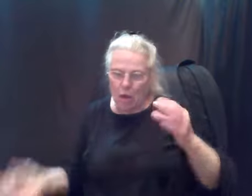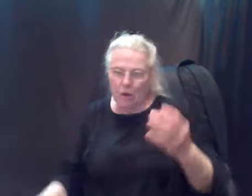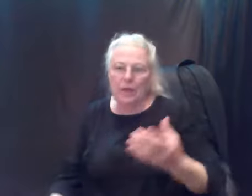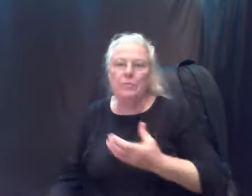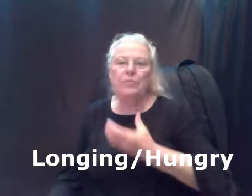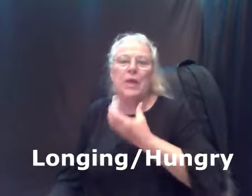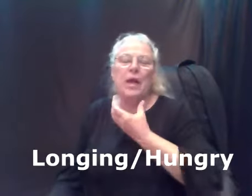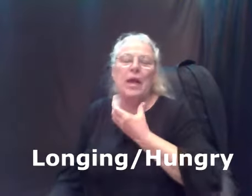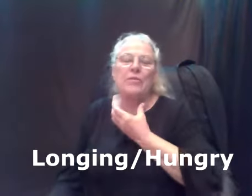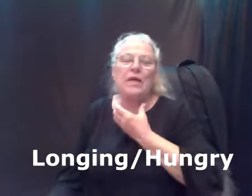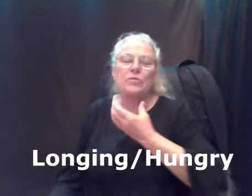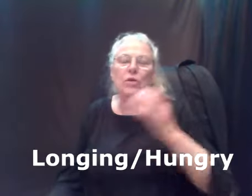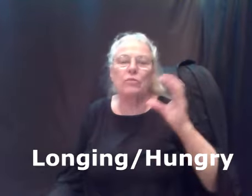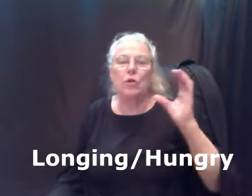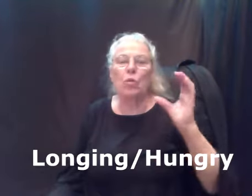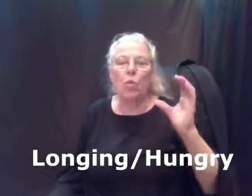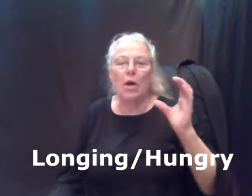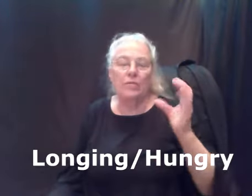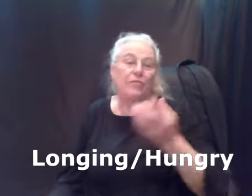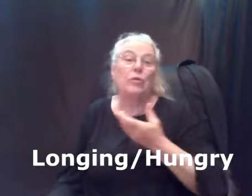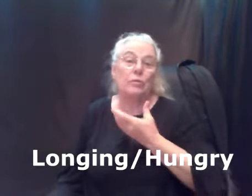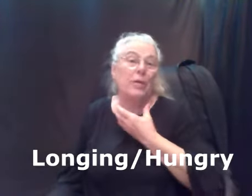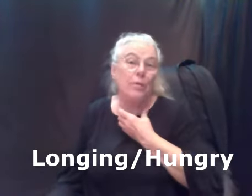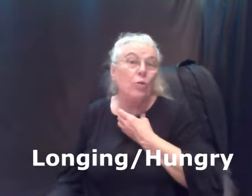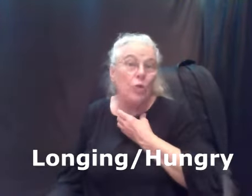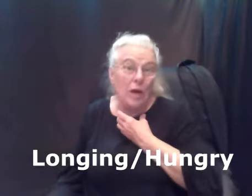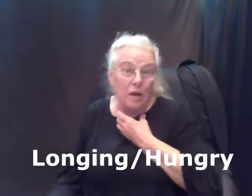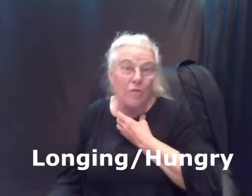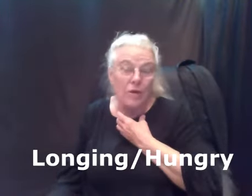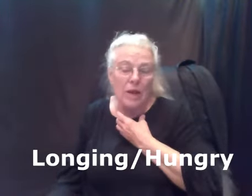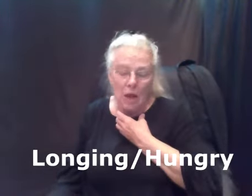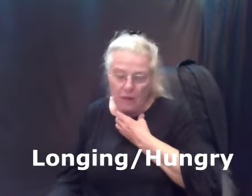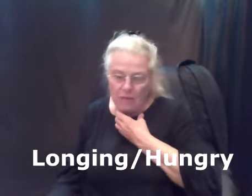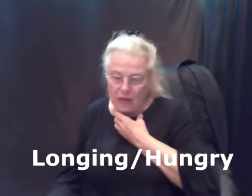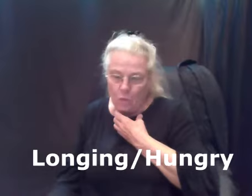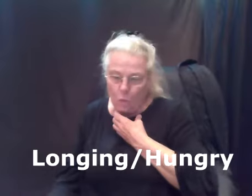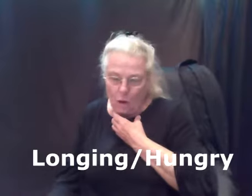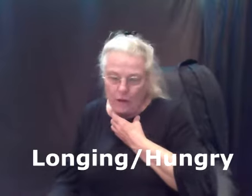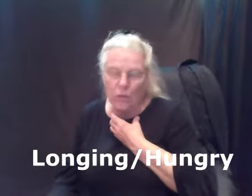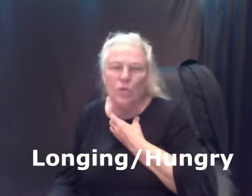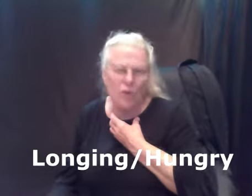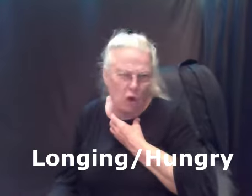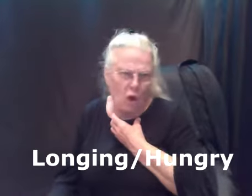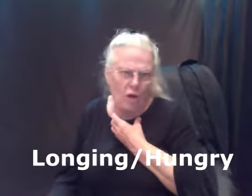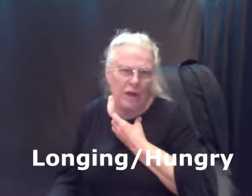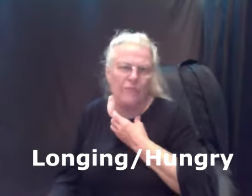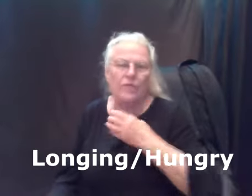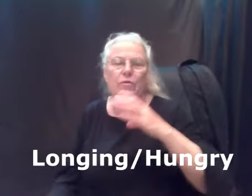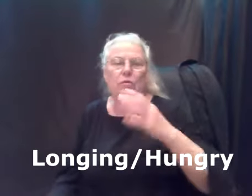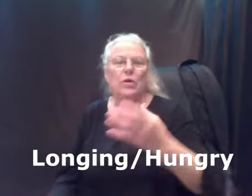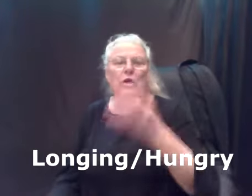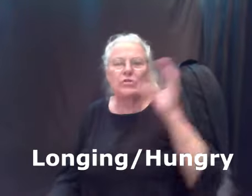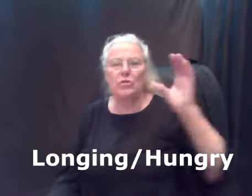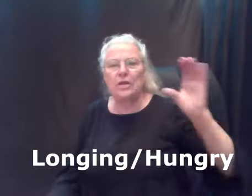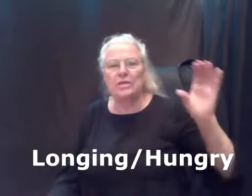Longing, and that's where you want food. People who are hungry, they want or they're longing for food. So it's like you've